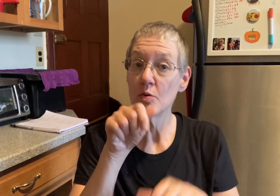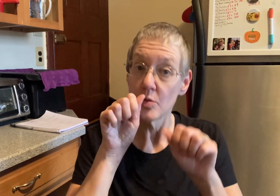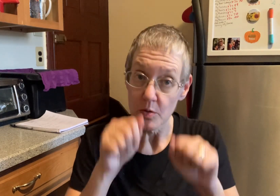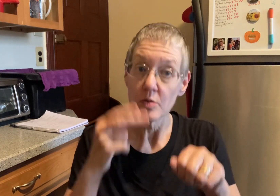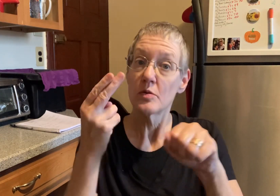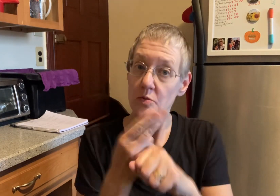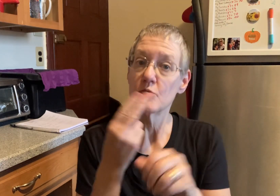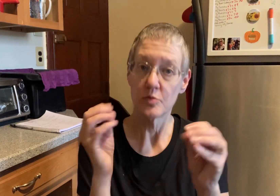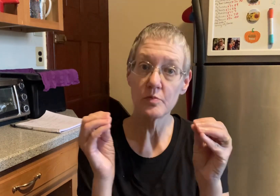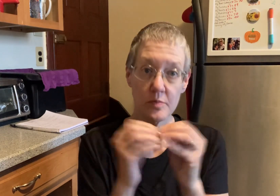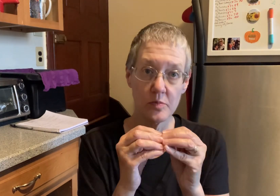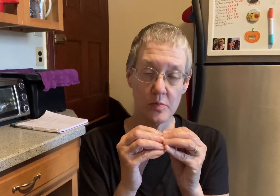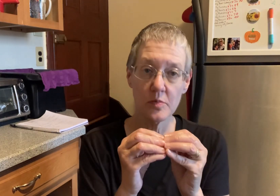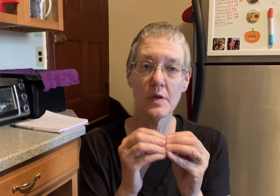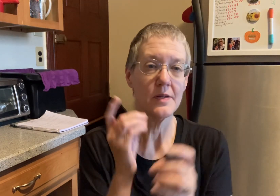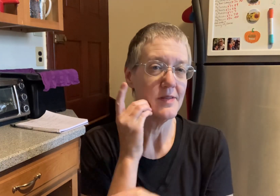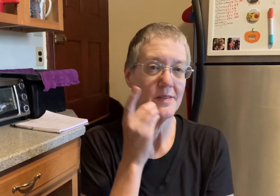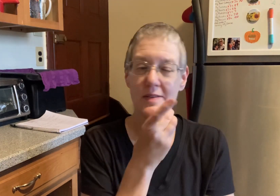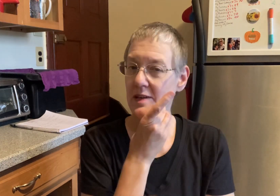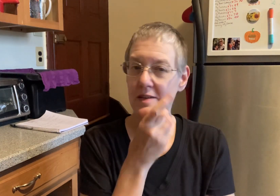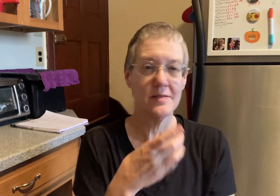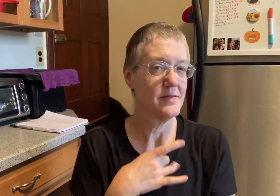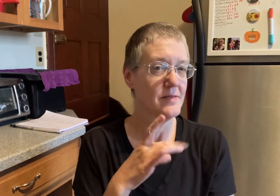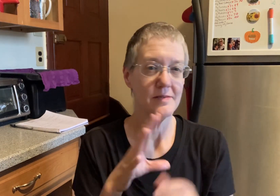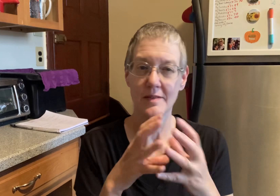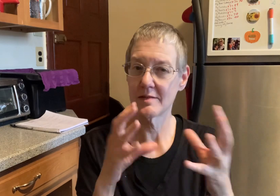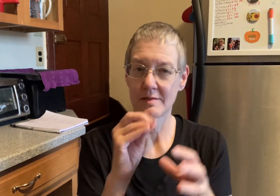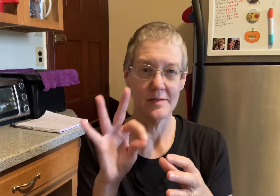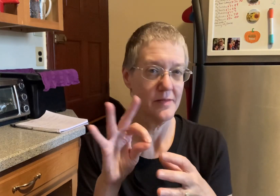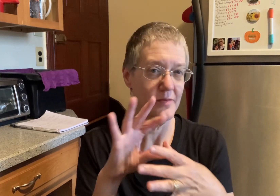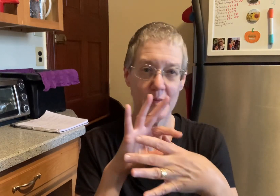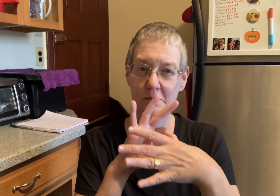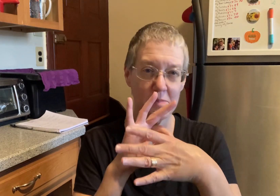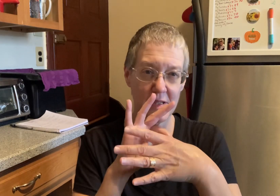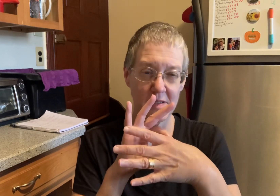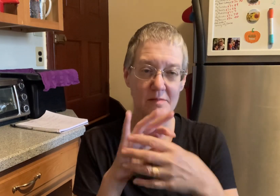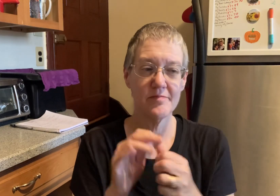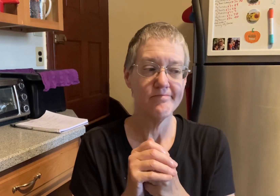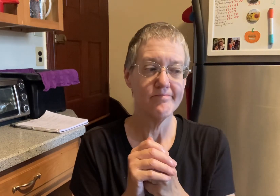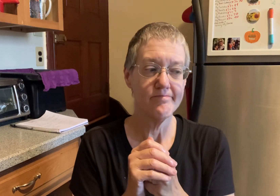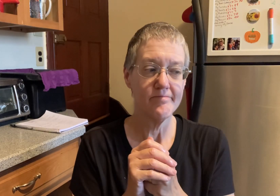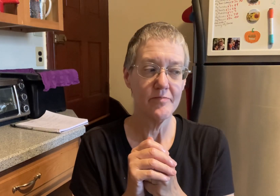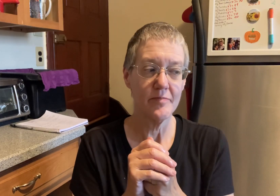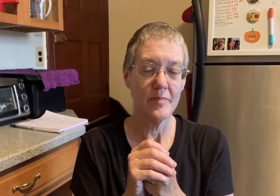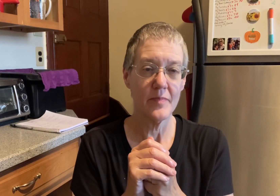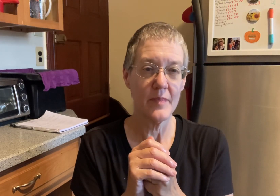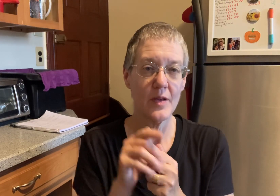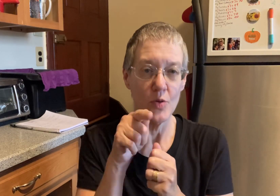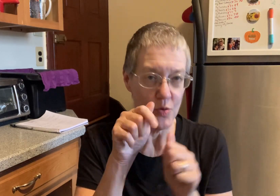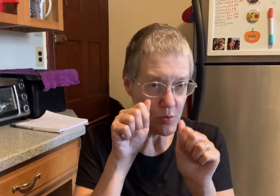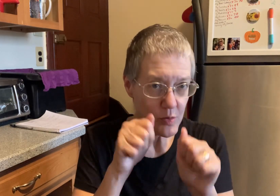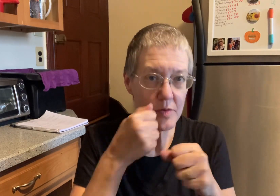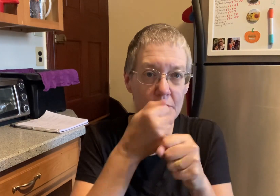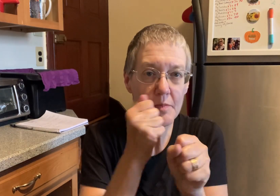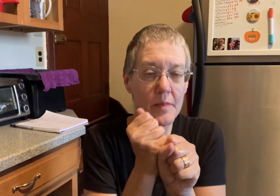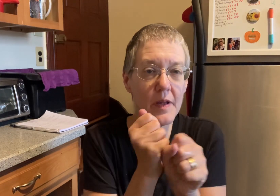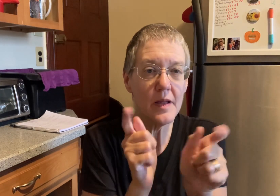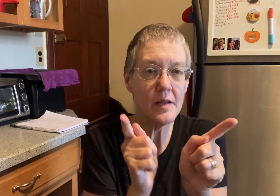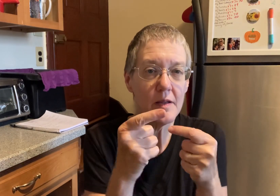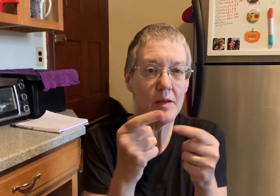I'm going to use 1 tablespoon of the pork too. You can use more meat than that, but Dale's not crazy about a lot of meat. You can